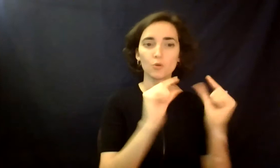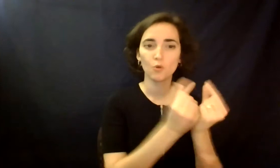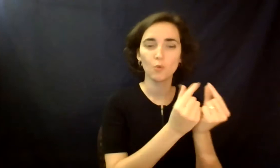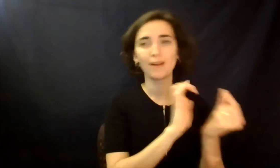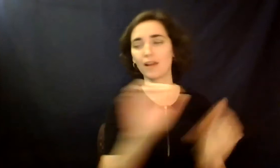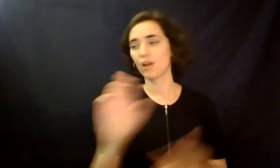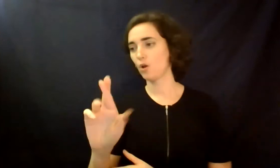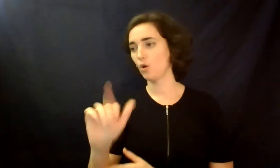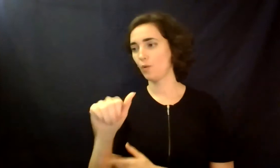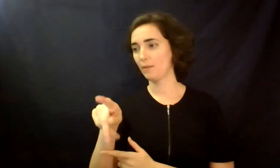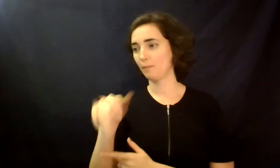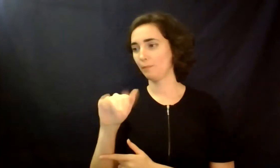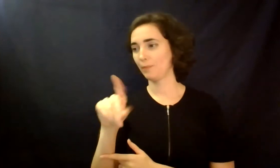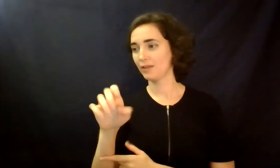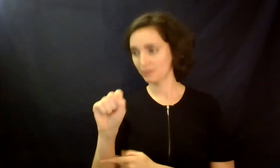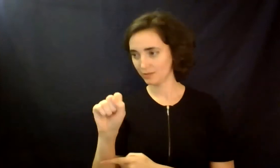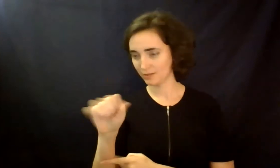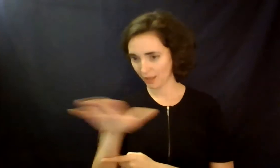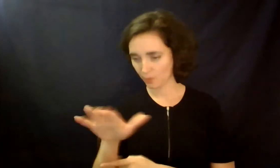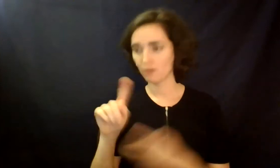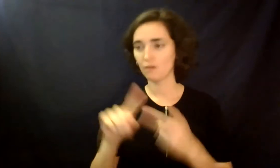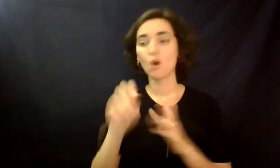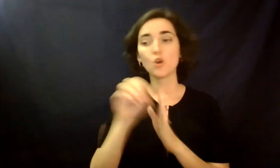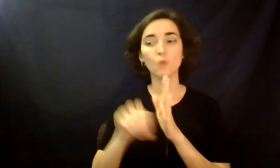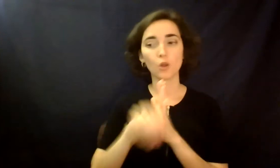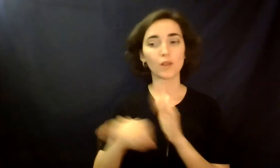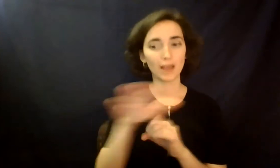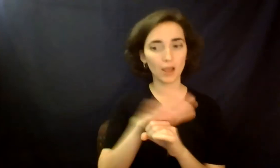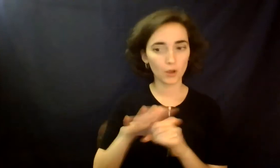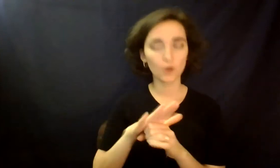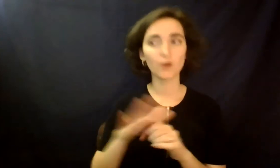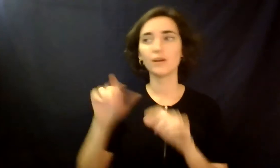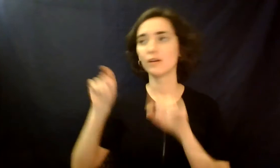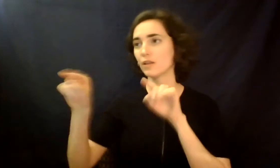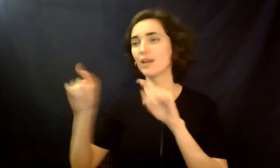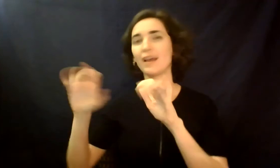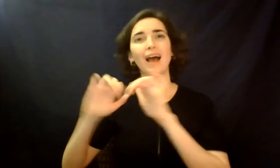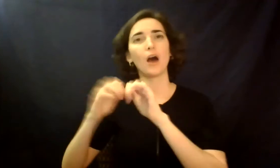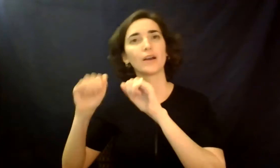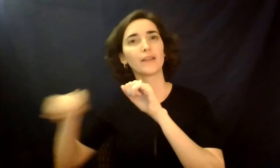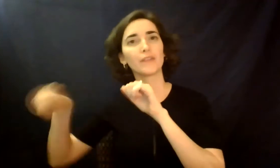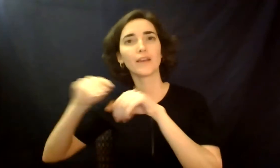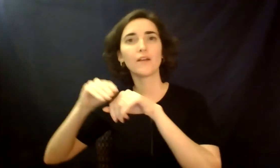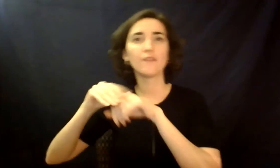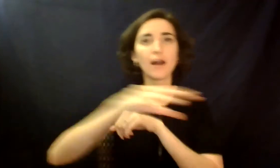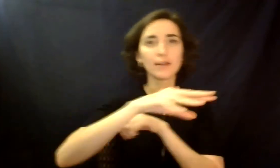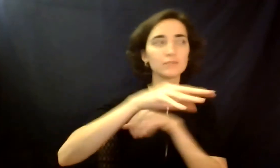and the New Orleans area, can effectively give advice to